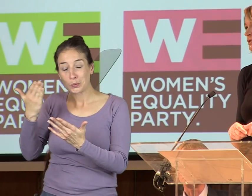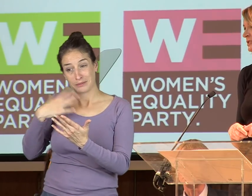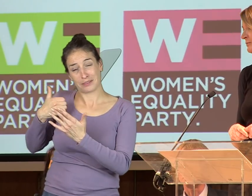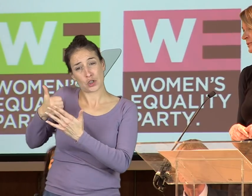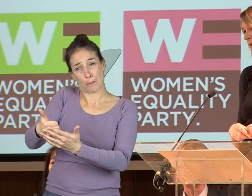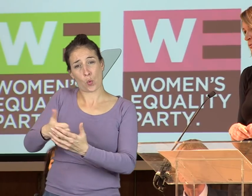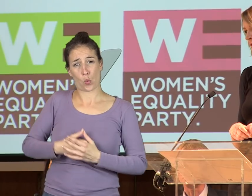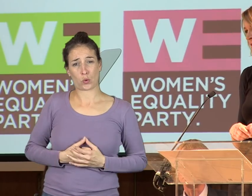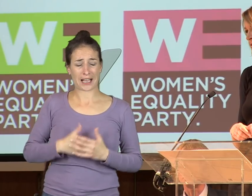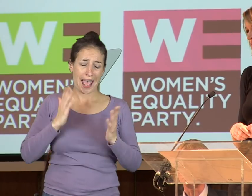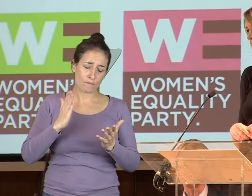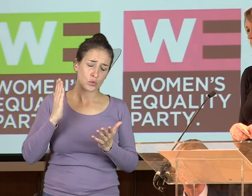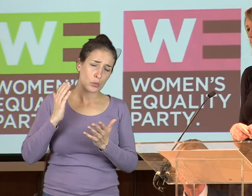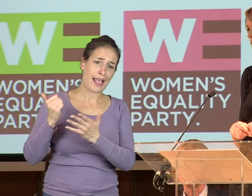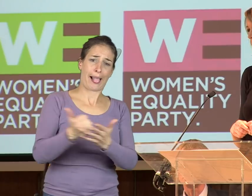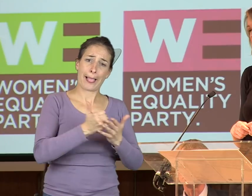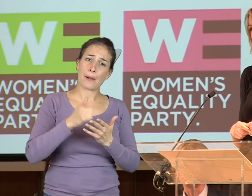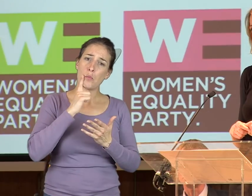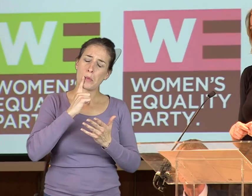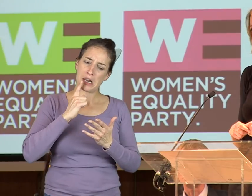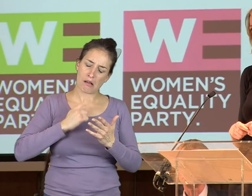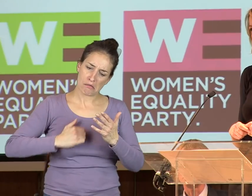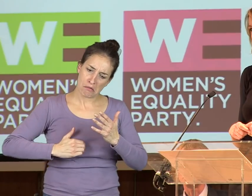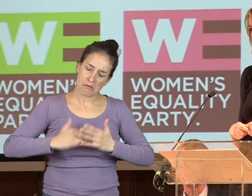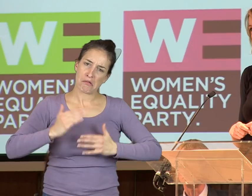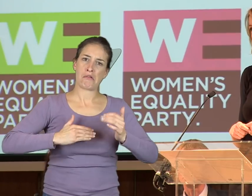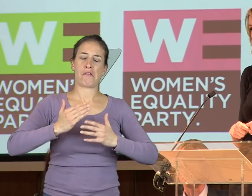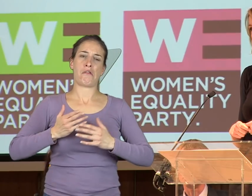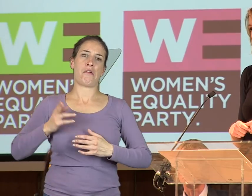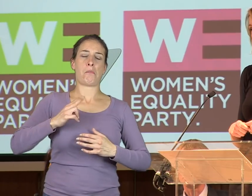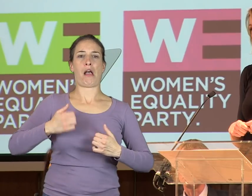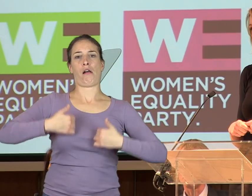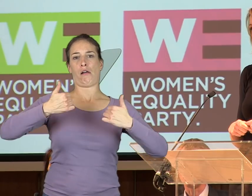address the shamefully low prosecution rates for domestic and sexual violence.